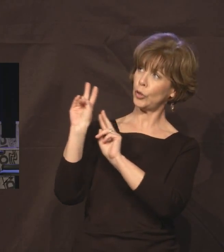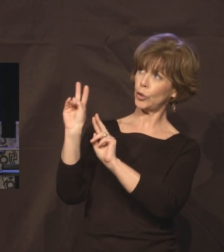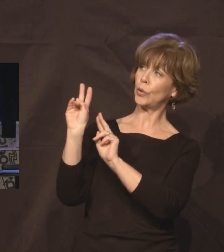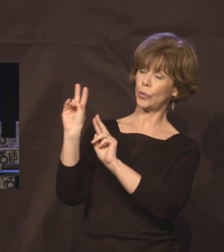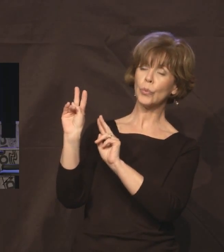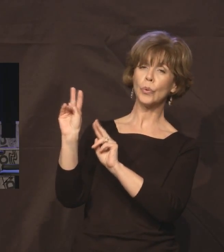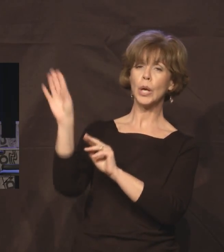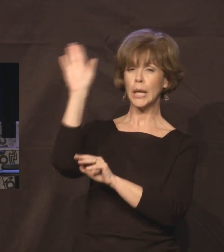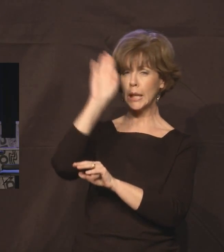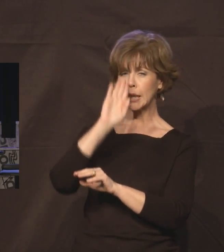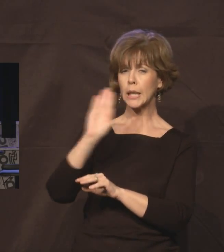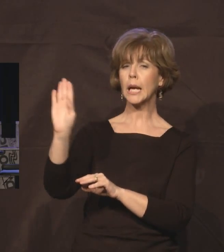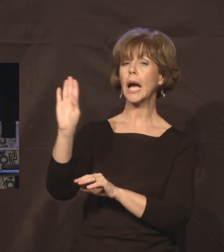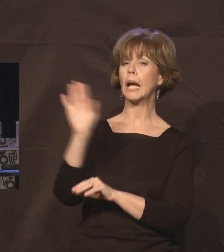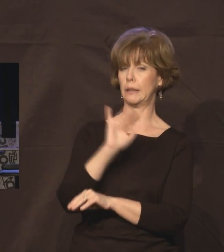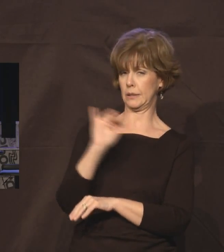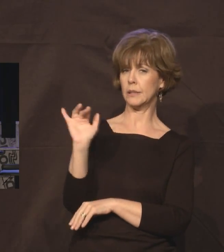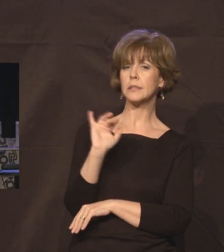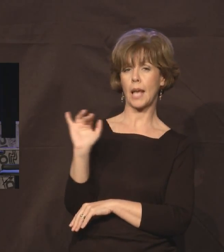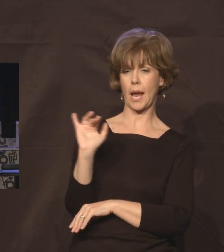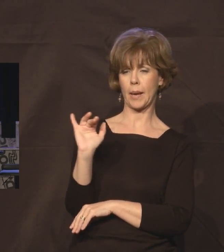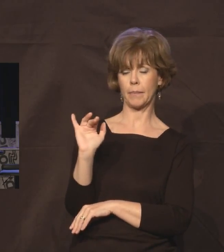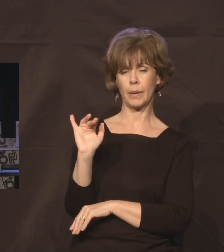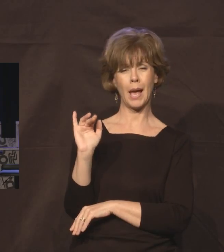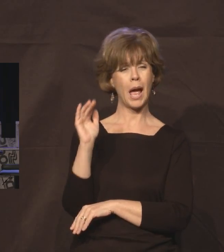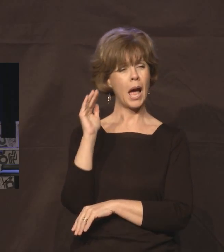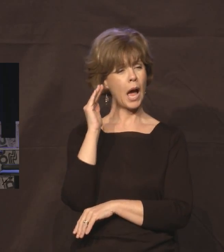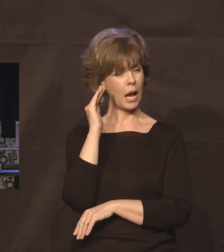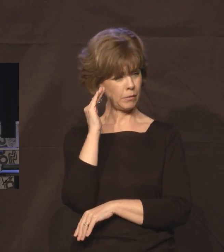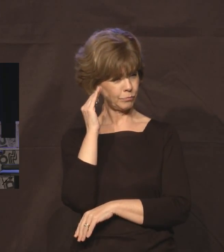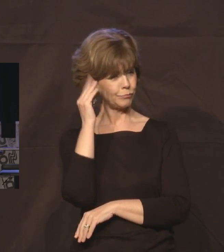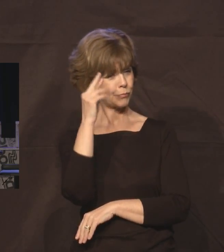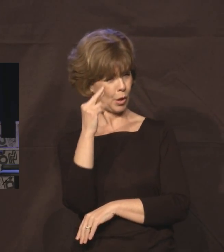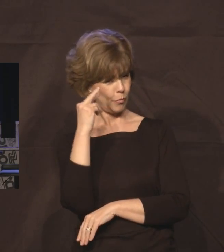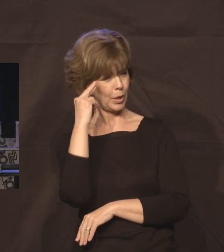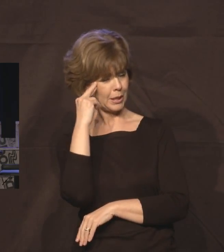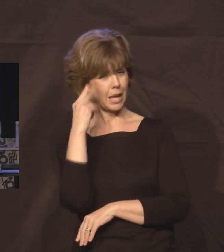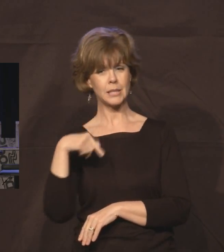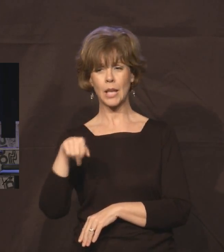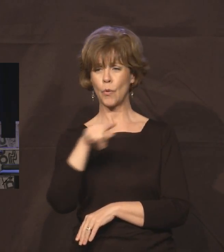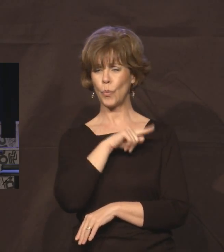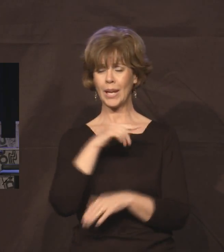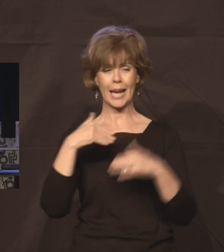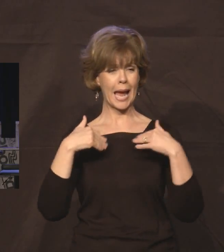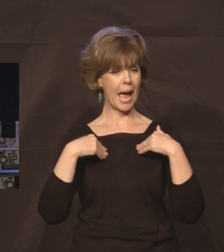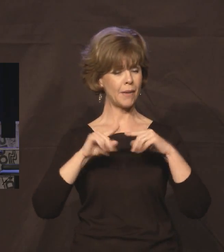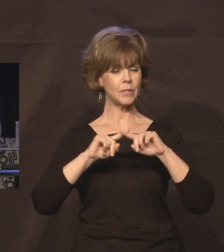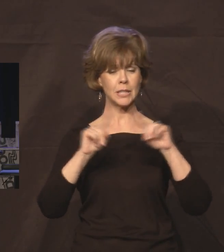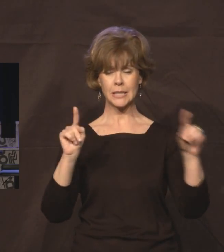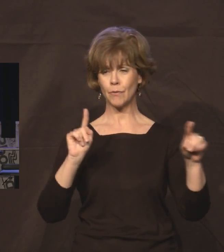and some of you maybe, you know, I know we come from all different backgrounds, but I want to tell you this. According to Scripture, number one, he loves you.